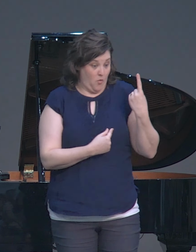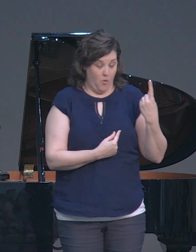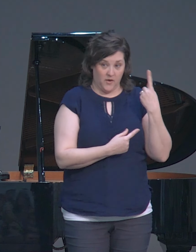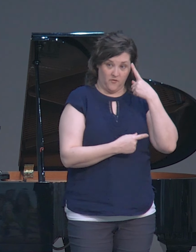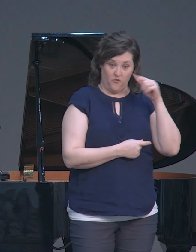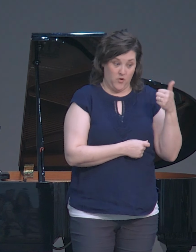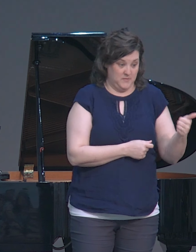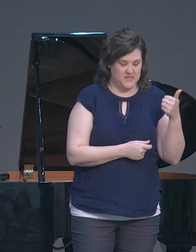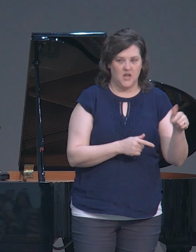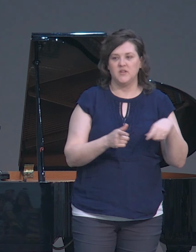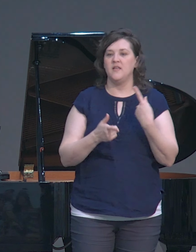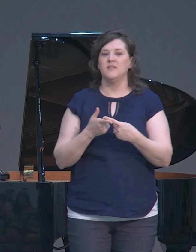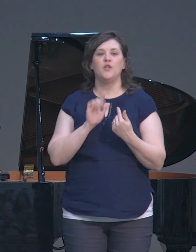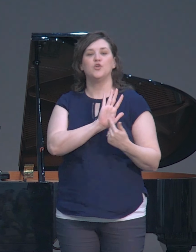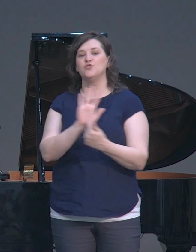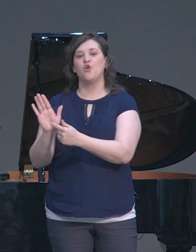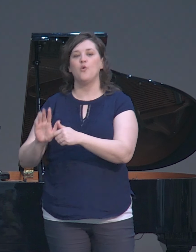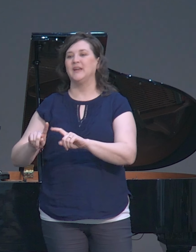outwardly to other people.